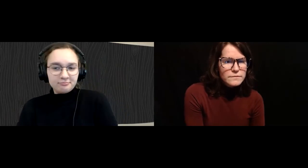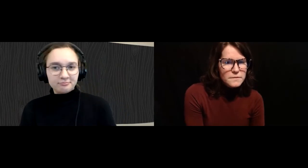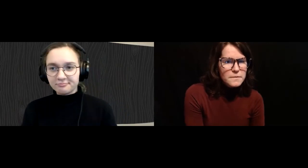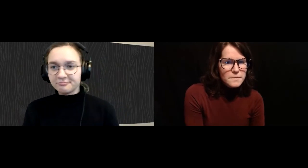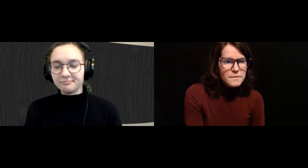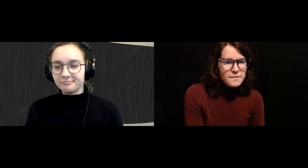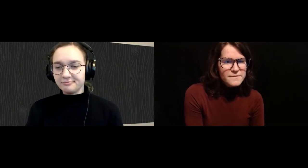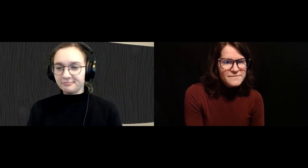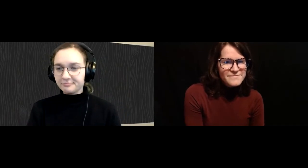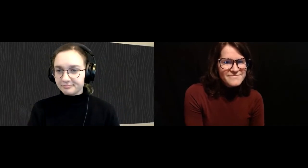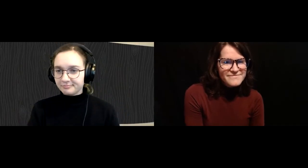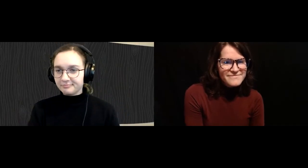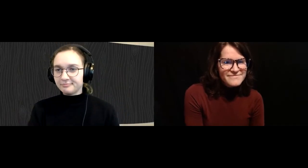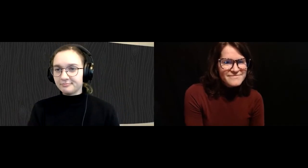up to you.